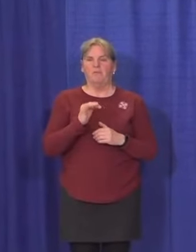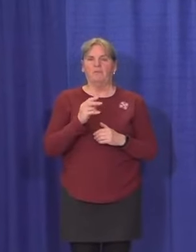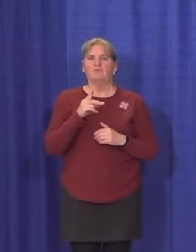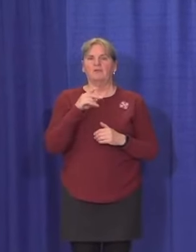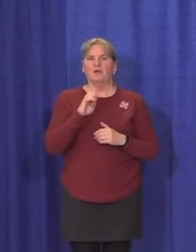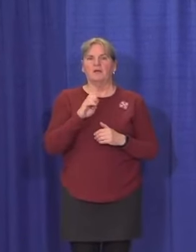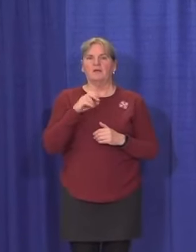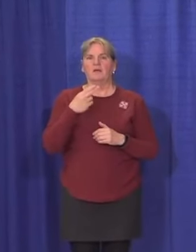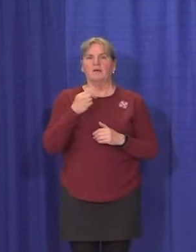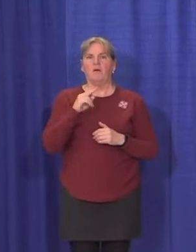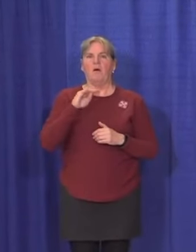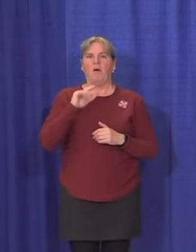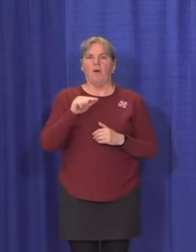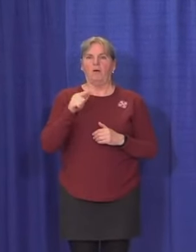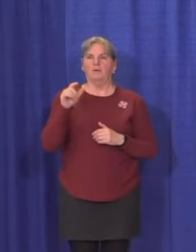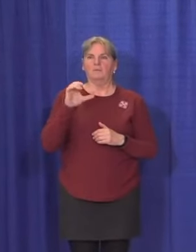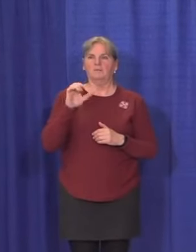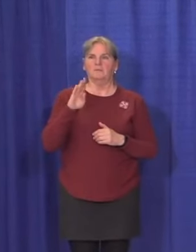CBC.